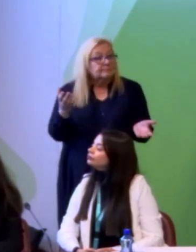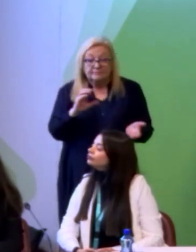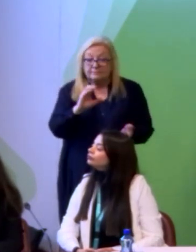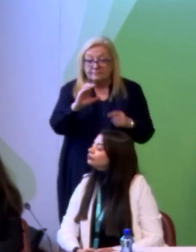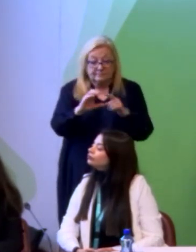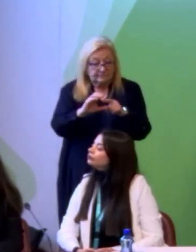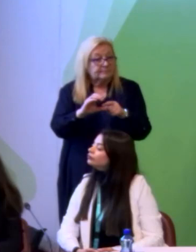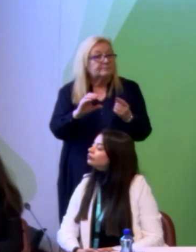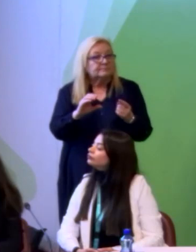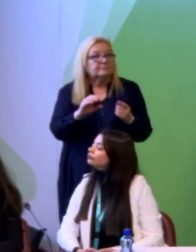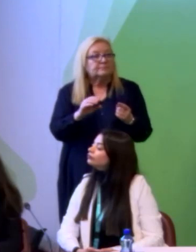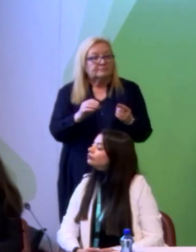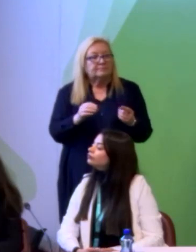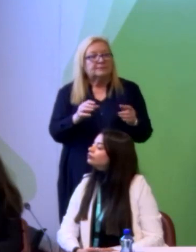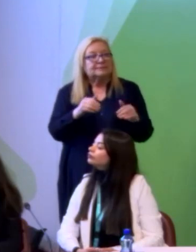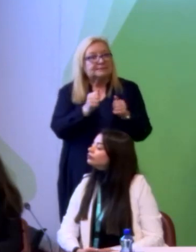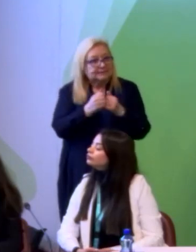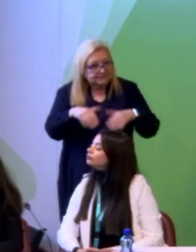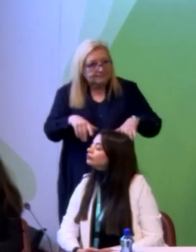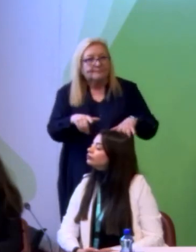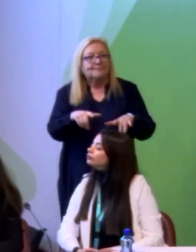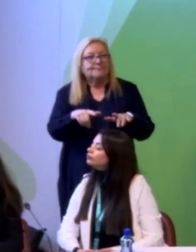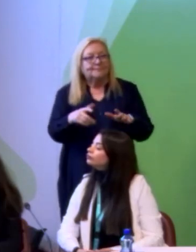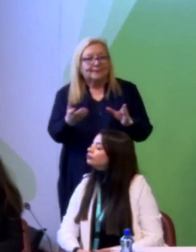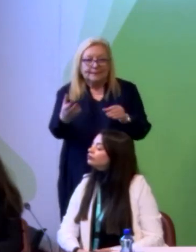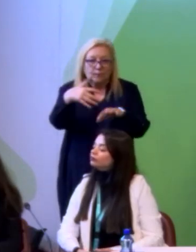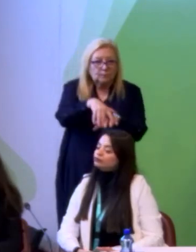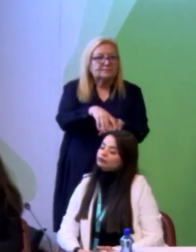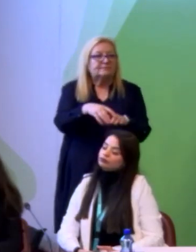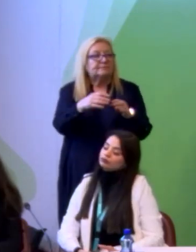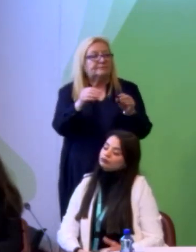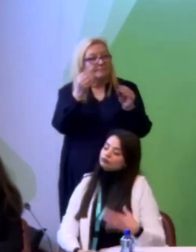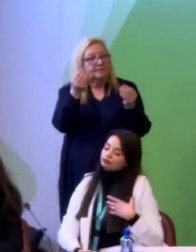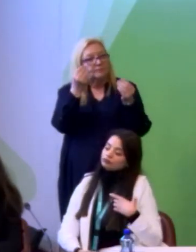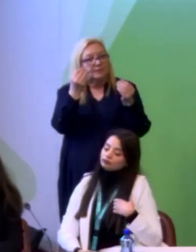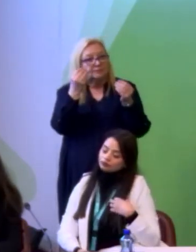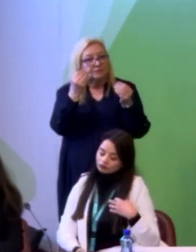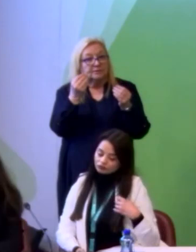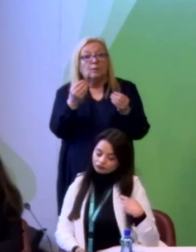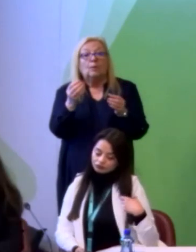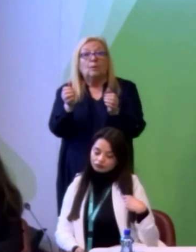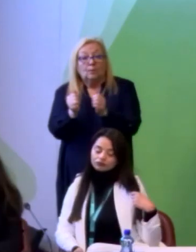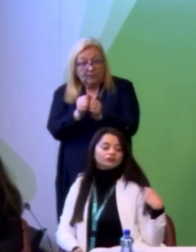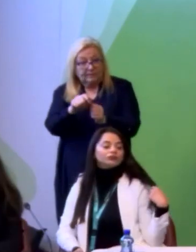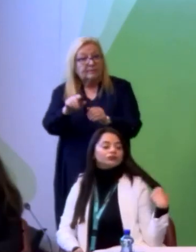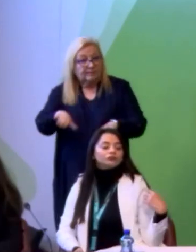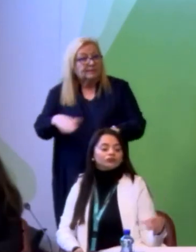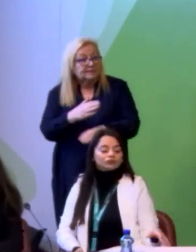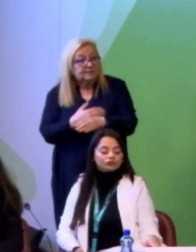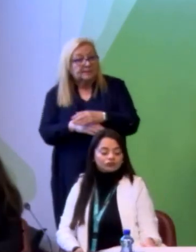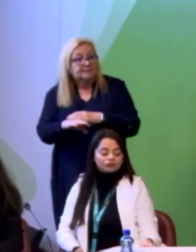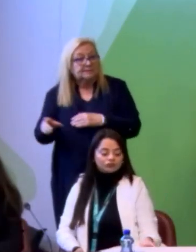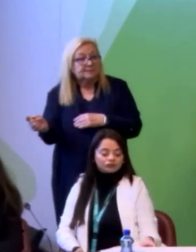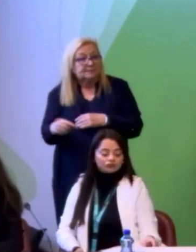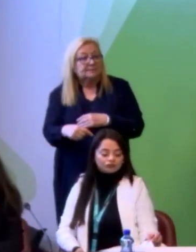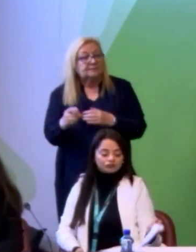an inclusive education system and also address the specific needs of children with disabilities. We really need to make sure that